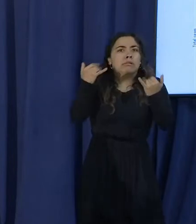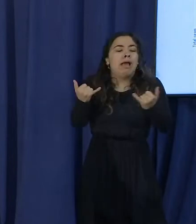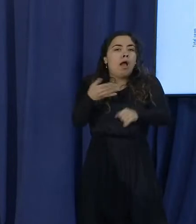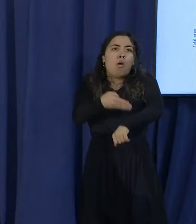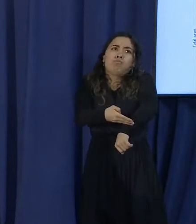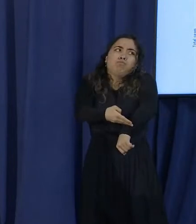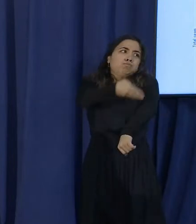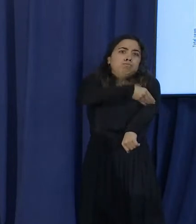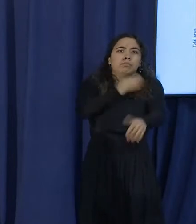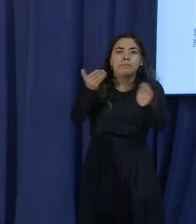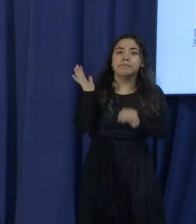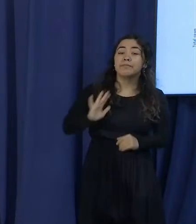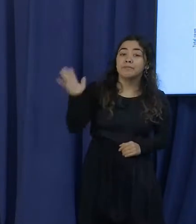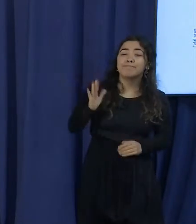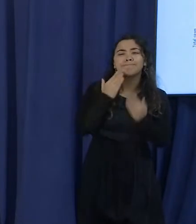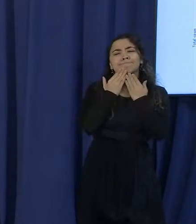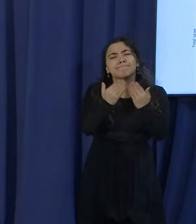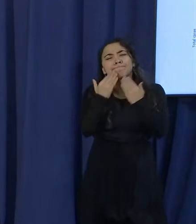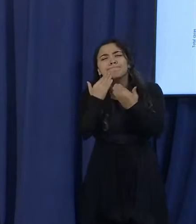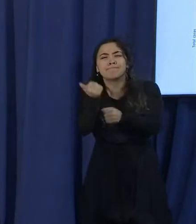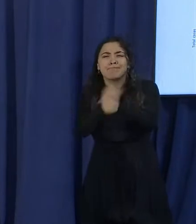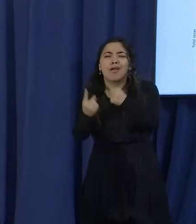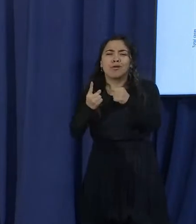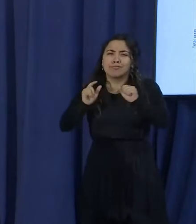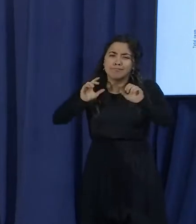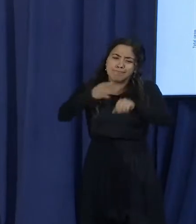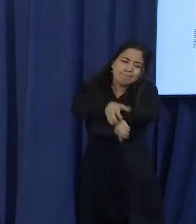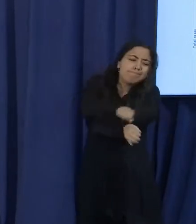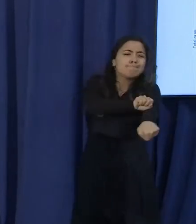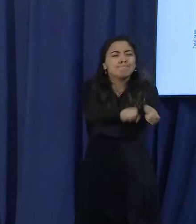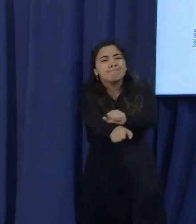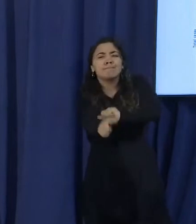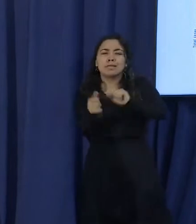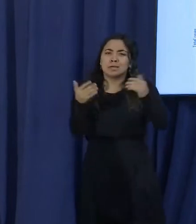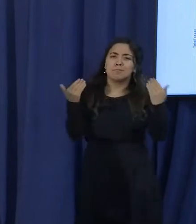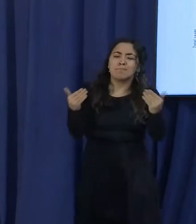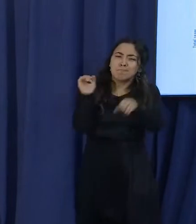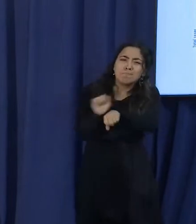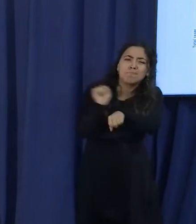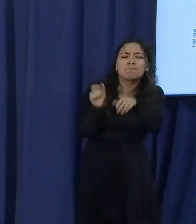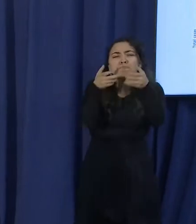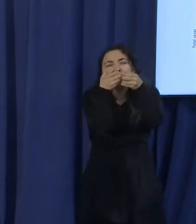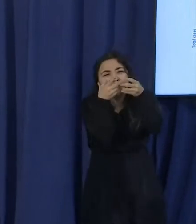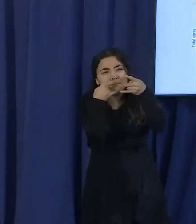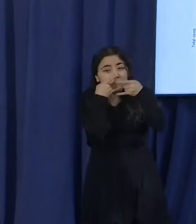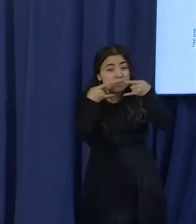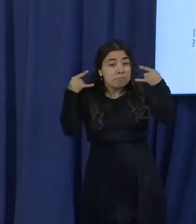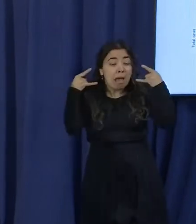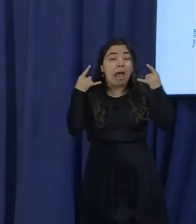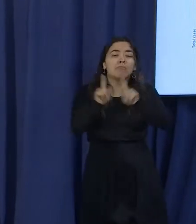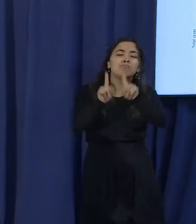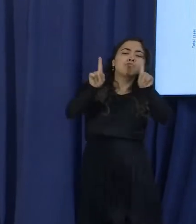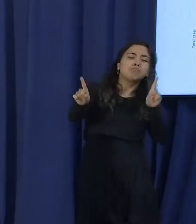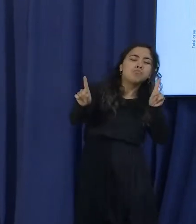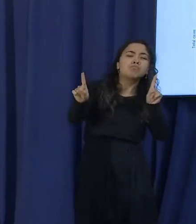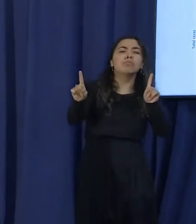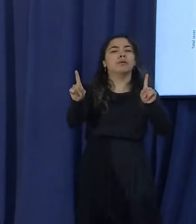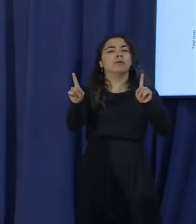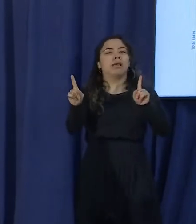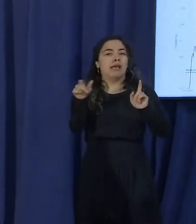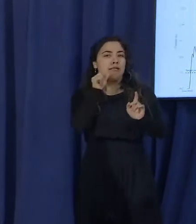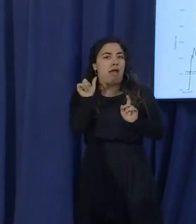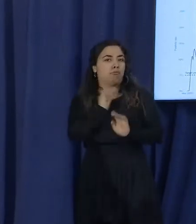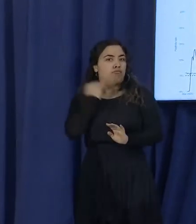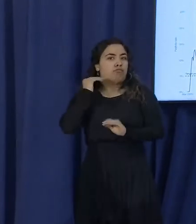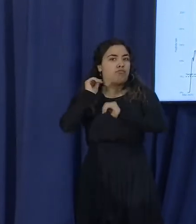good progress here. So thank you for everybody who has continued to wear your mask, do your social distancing, not take unnecessary COVID